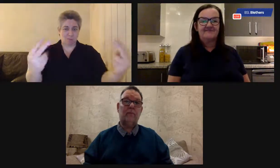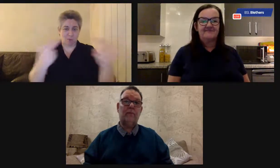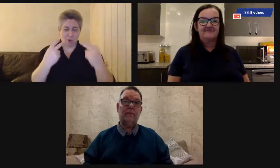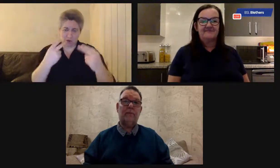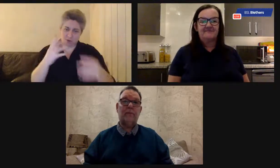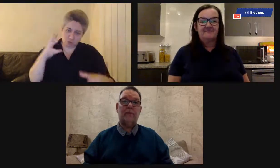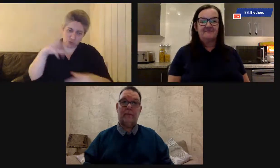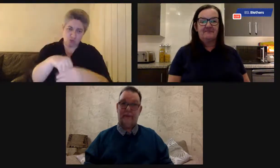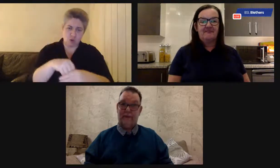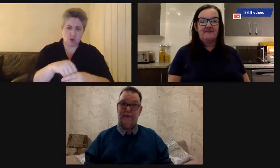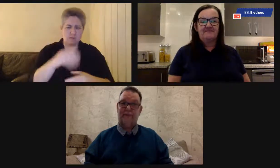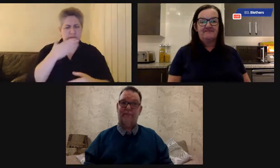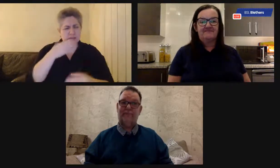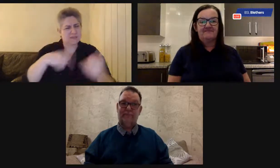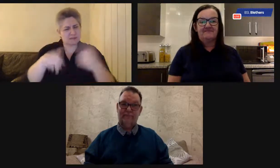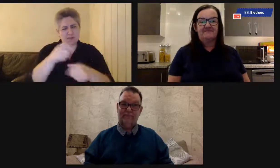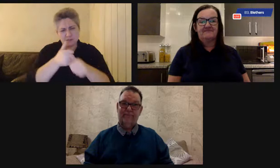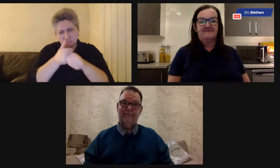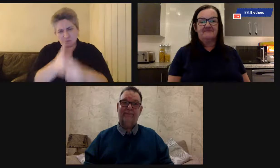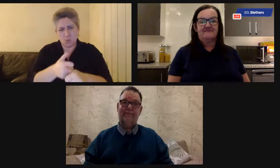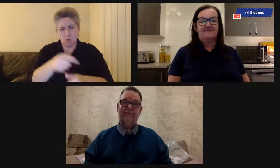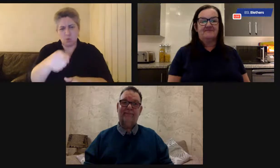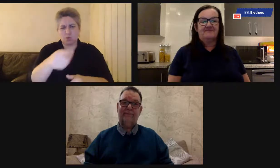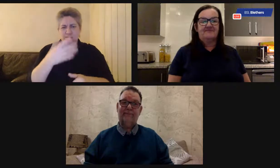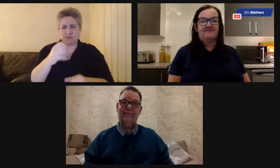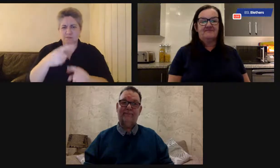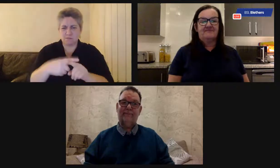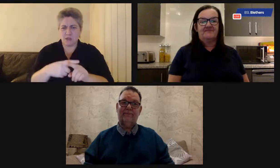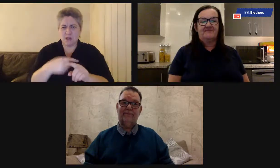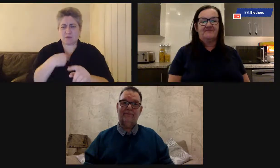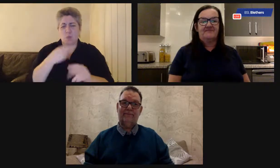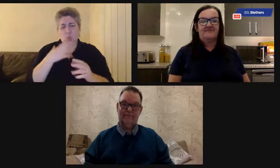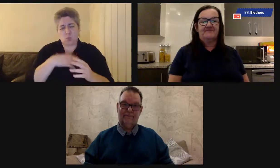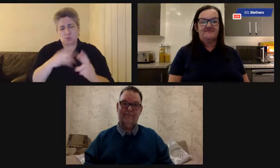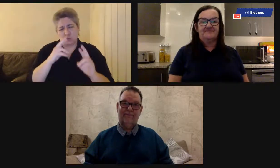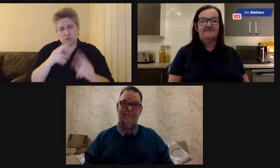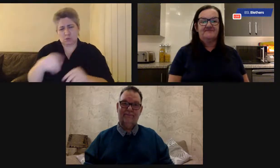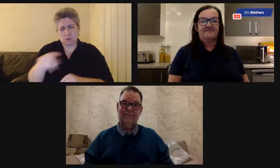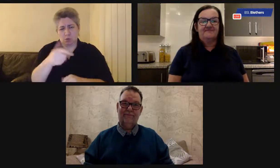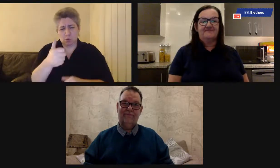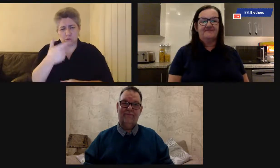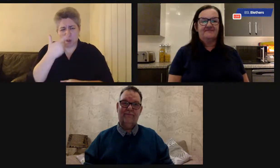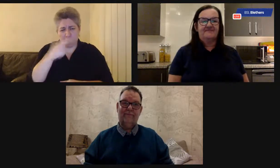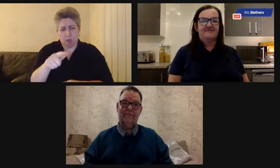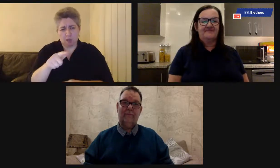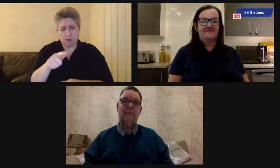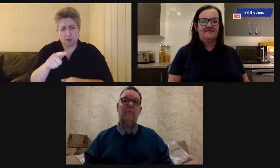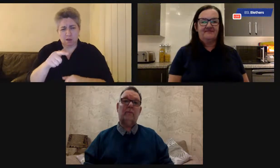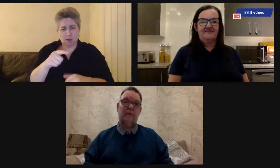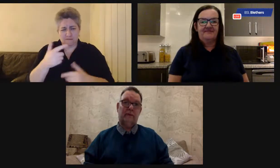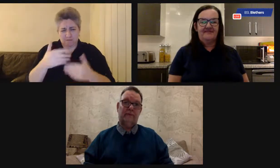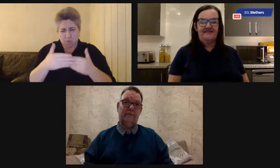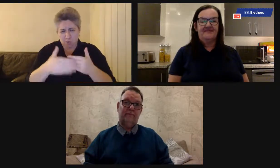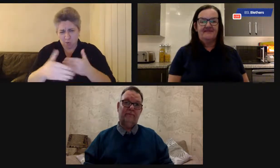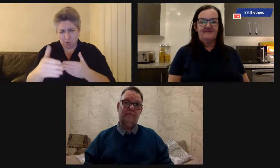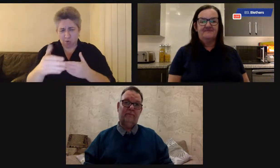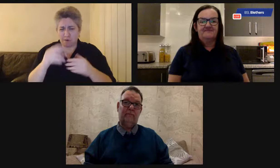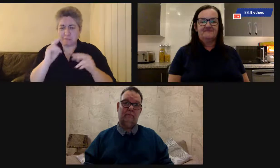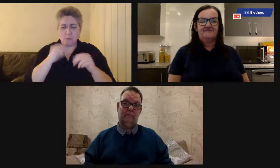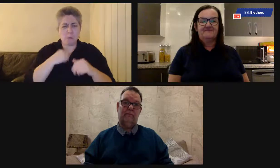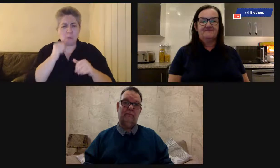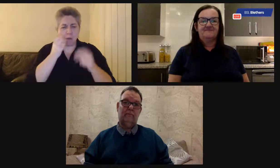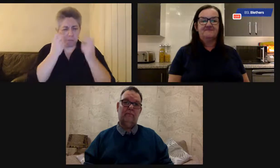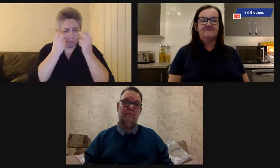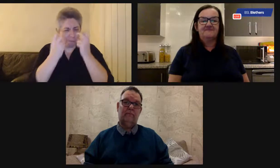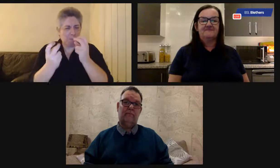a year. So I ask everybody watching at home, please support Deaf UK